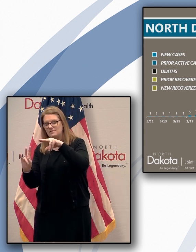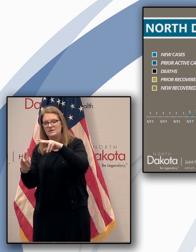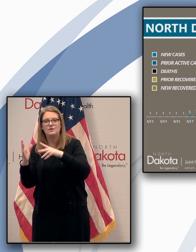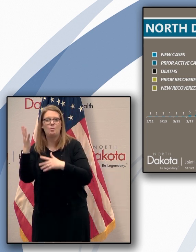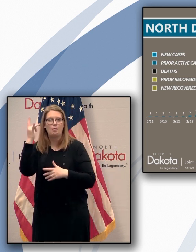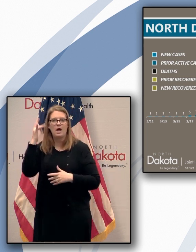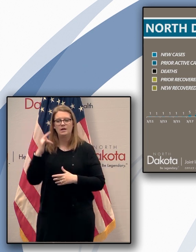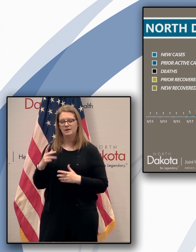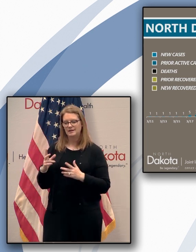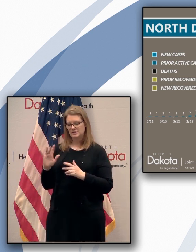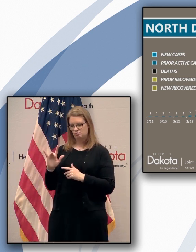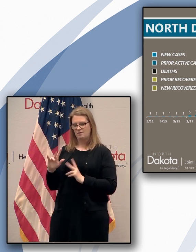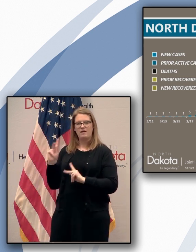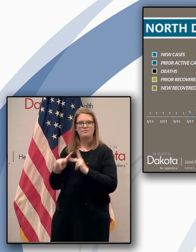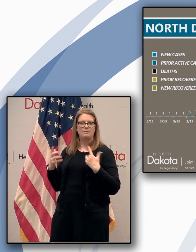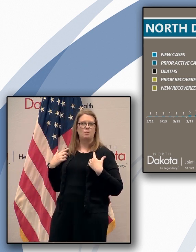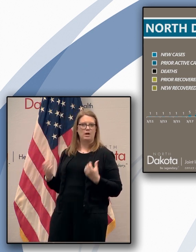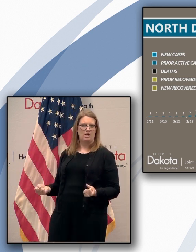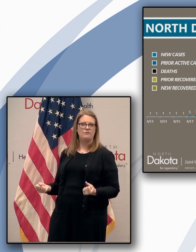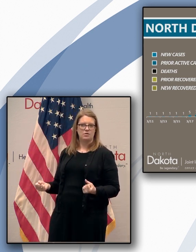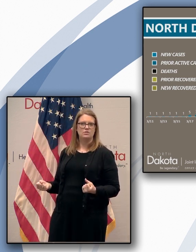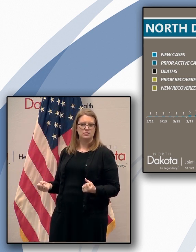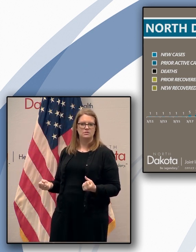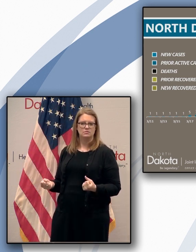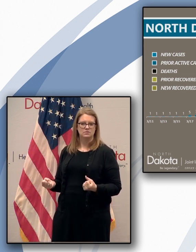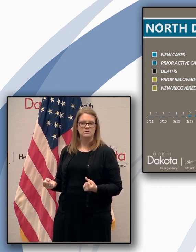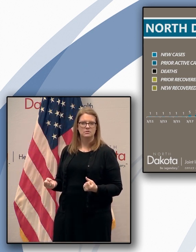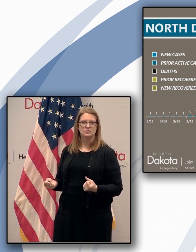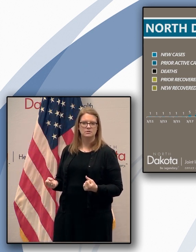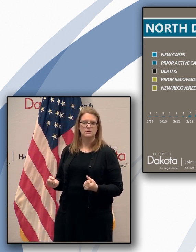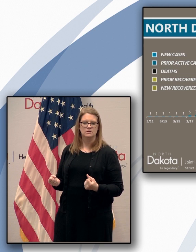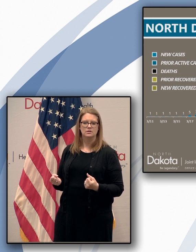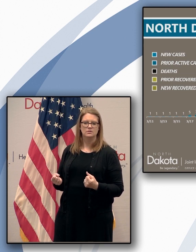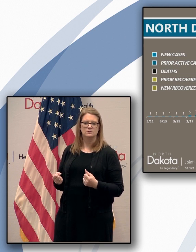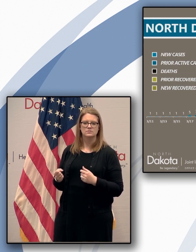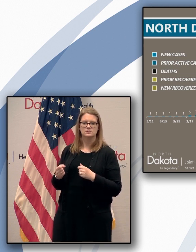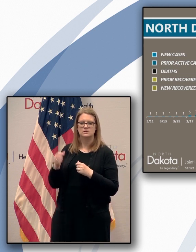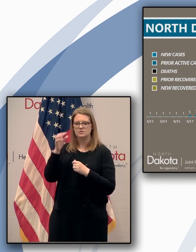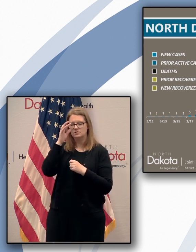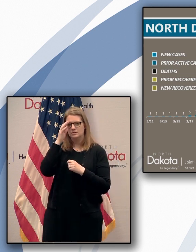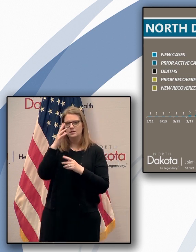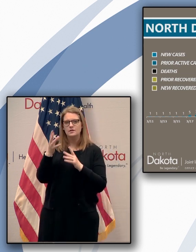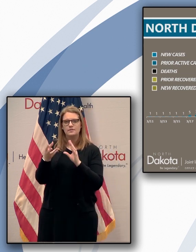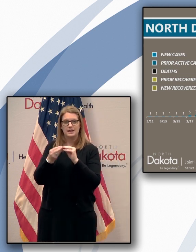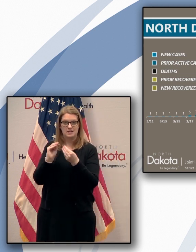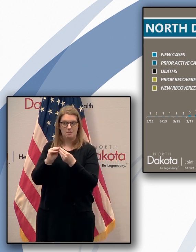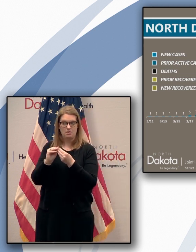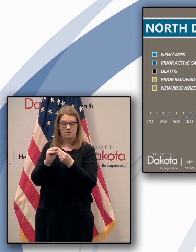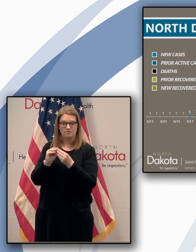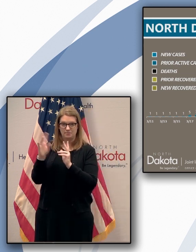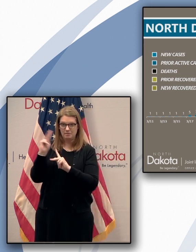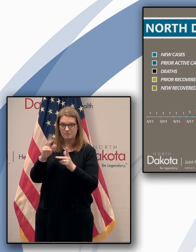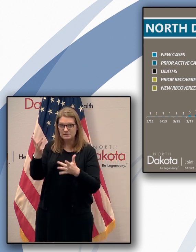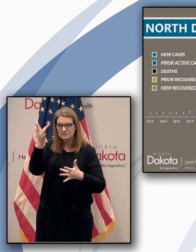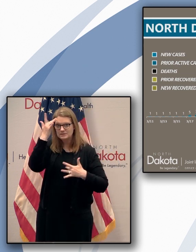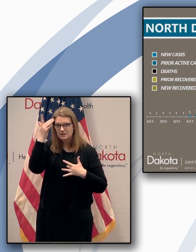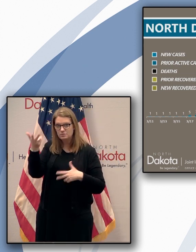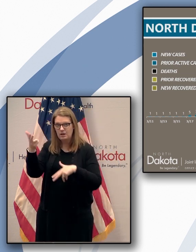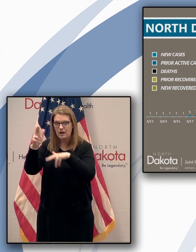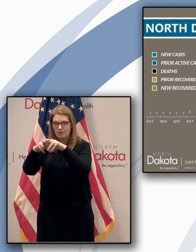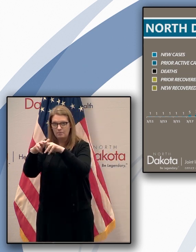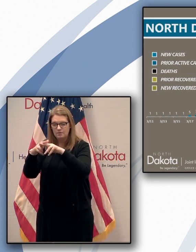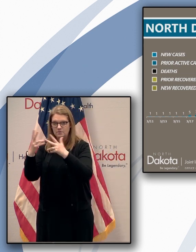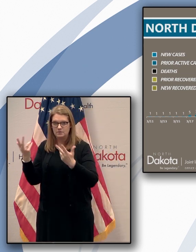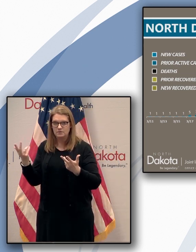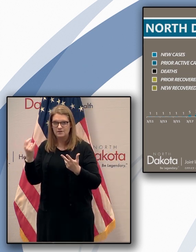is, by all measures, is that the number of active cases surely went up in North Dakota in terms of if we